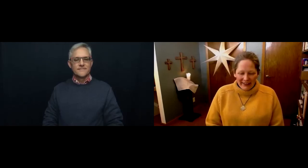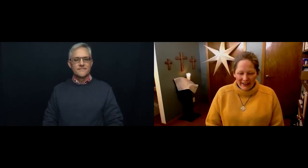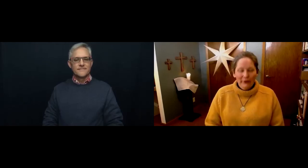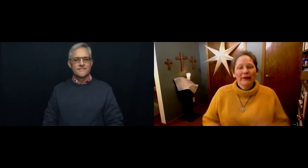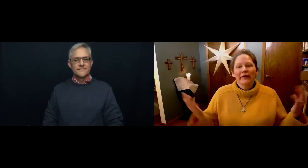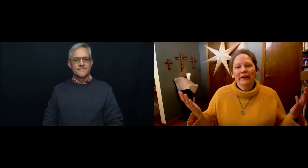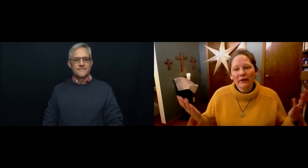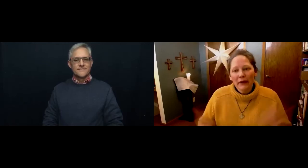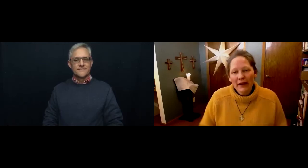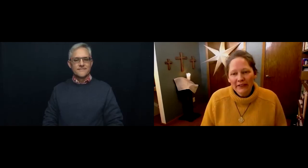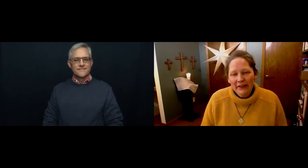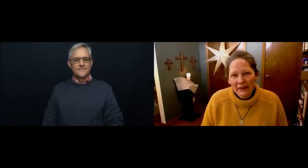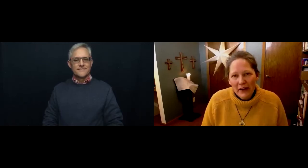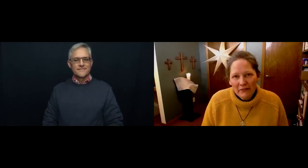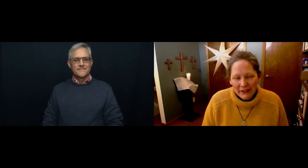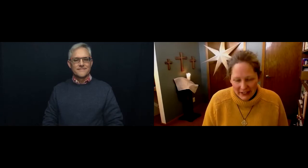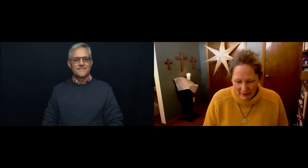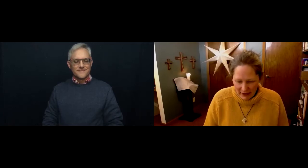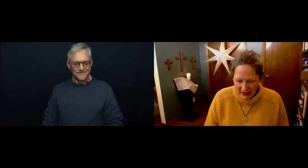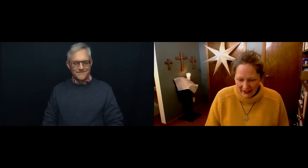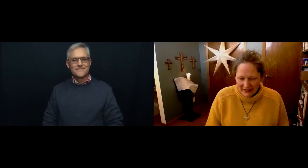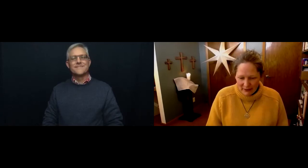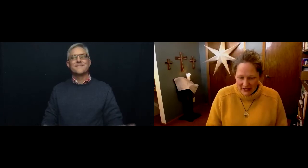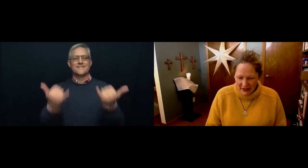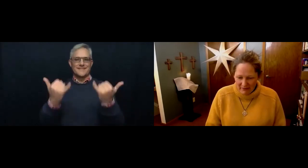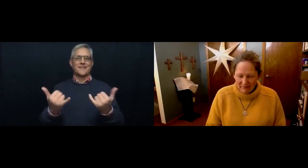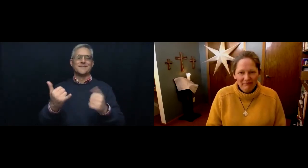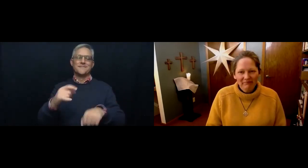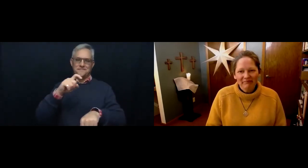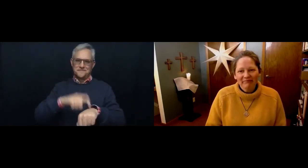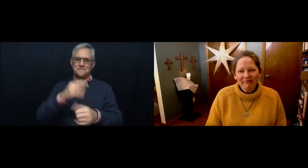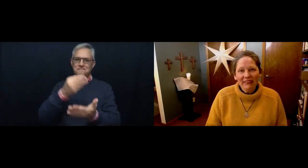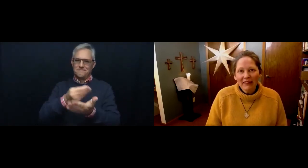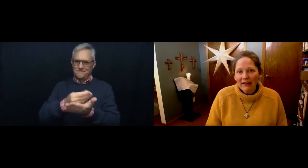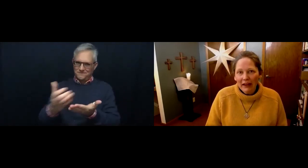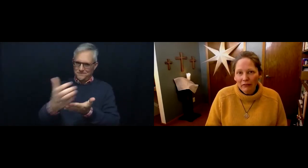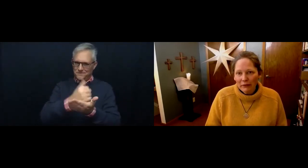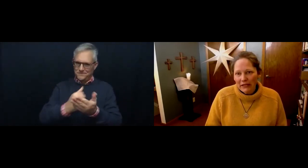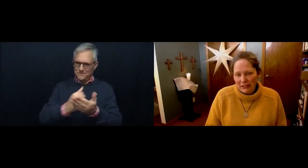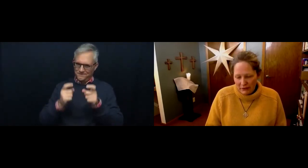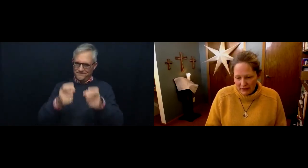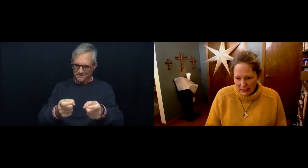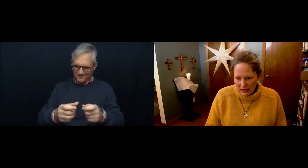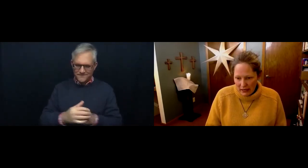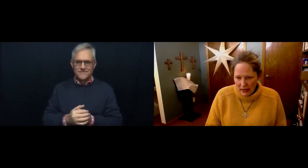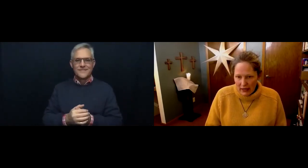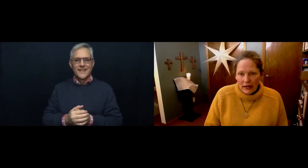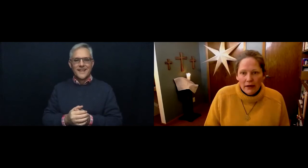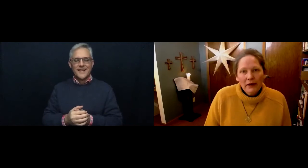Ah, we arrive at our offering time again this week. And every week it sort of feels